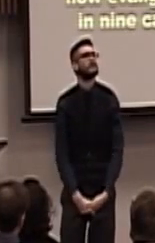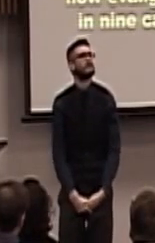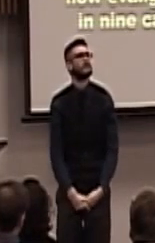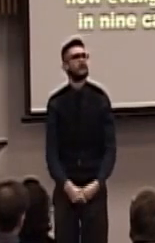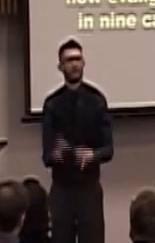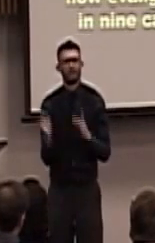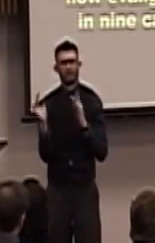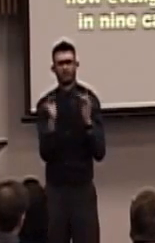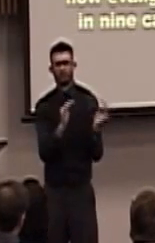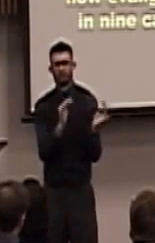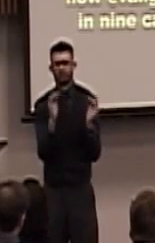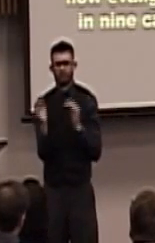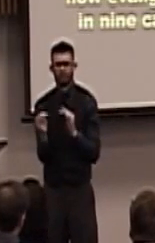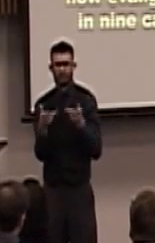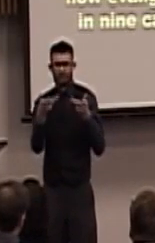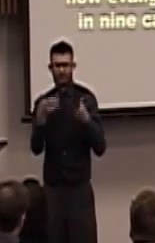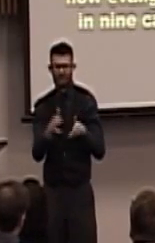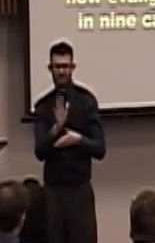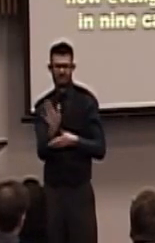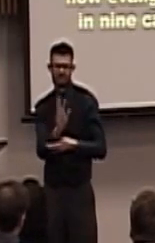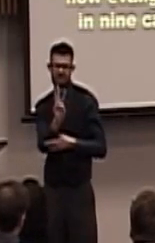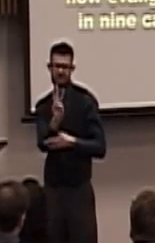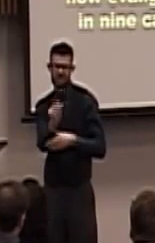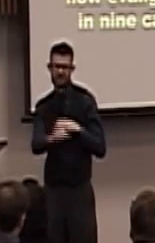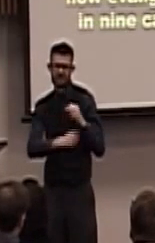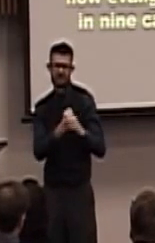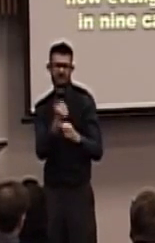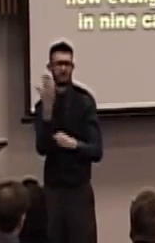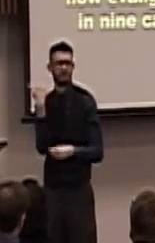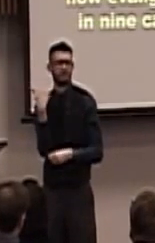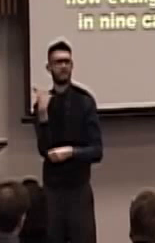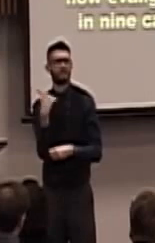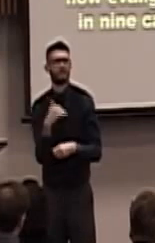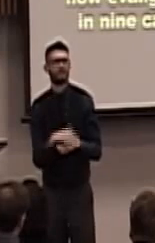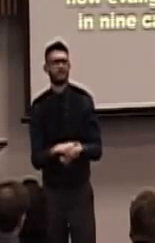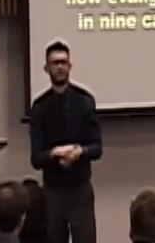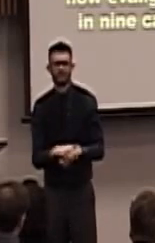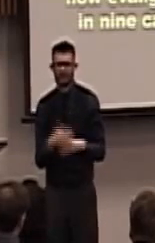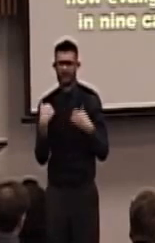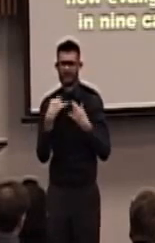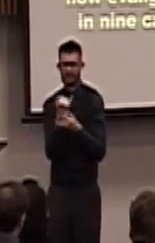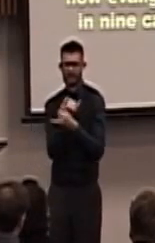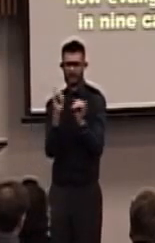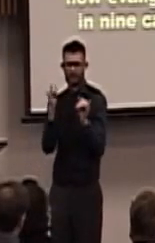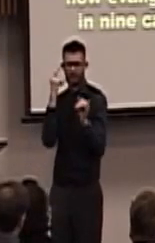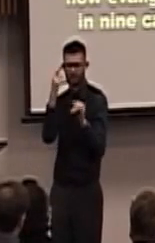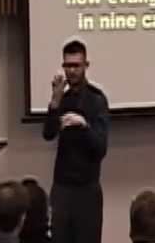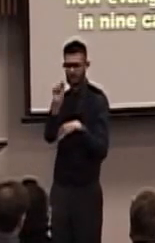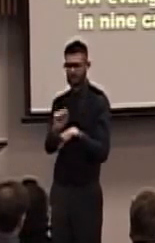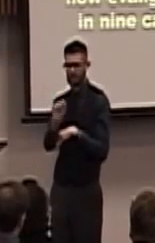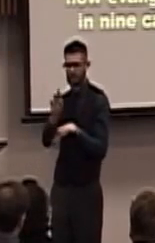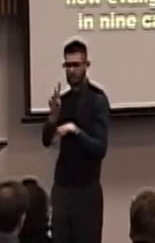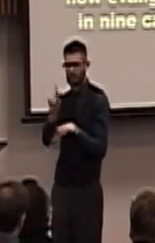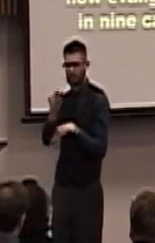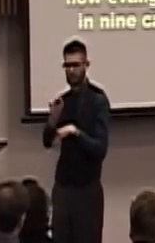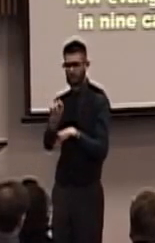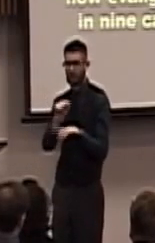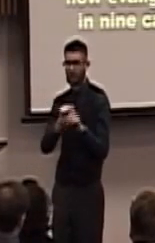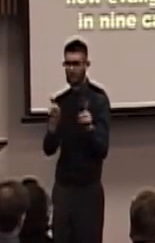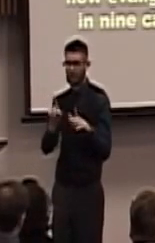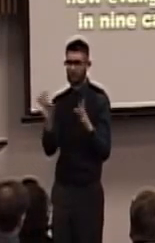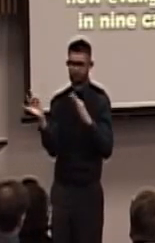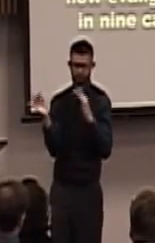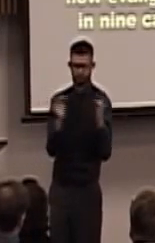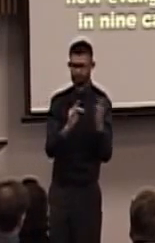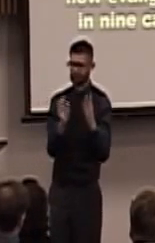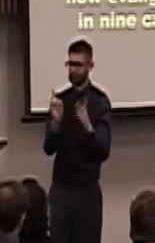War ended in about 6 years ago, gaining independence for South Sudan. But war quickly